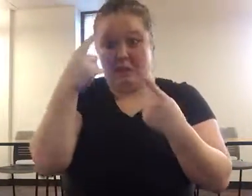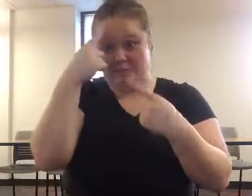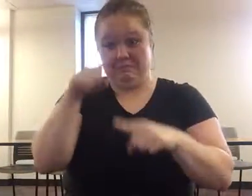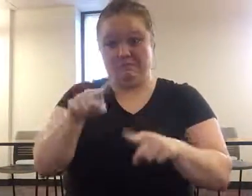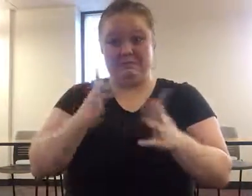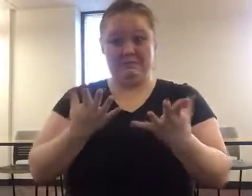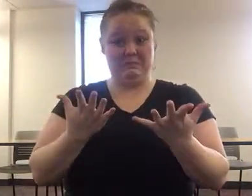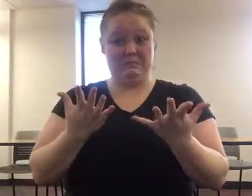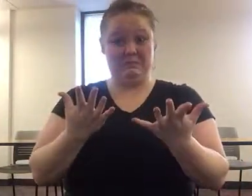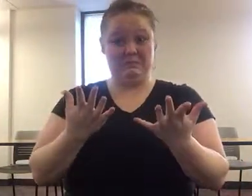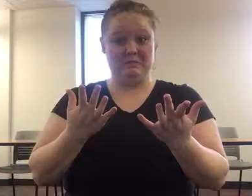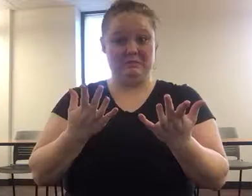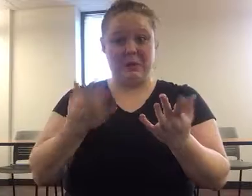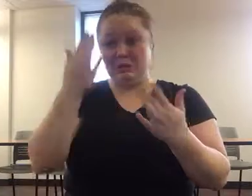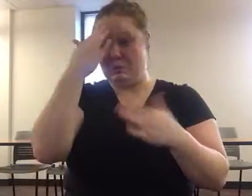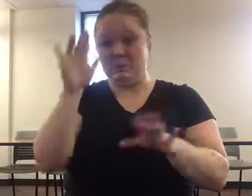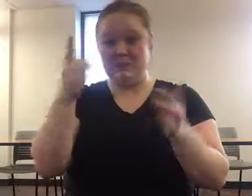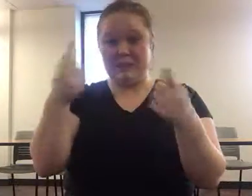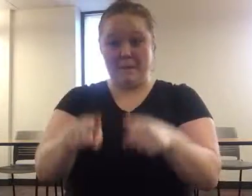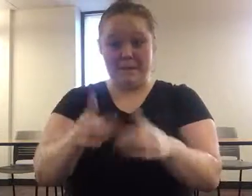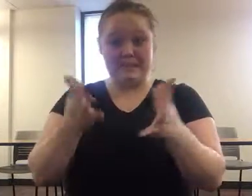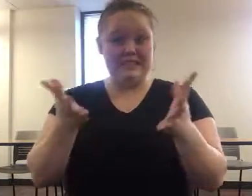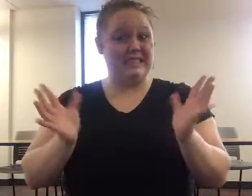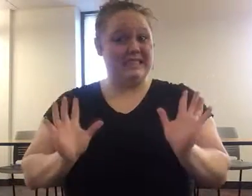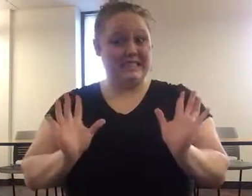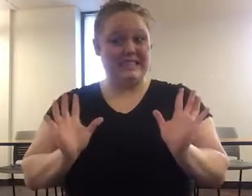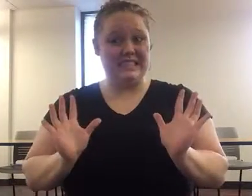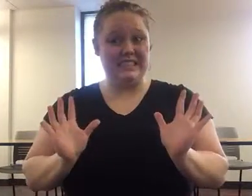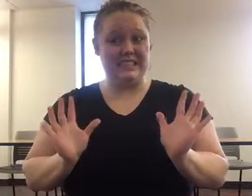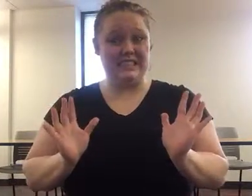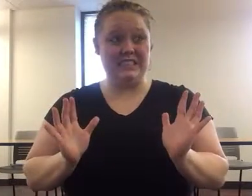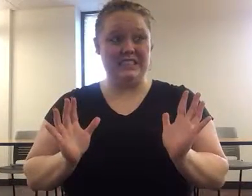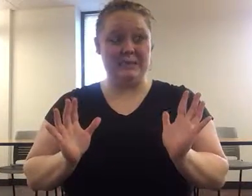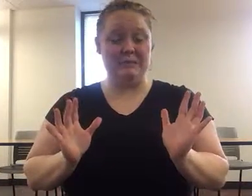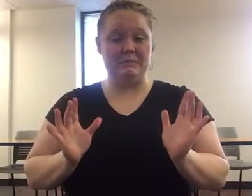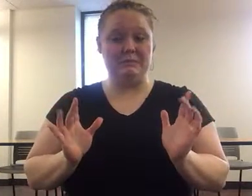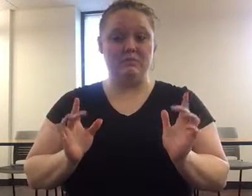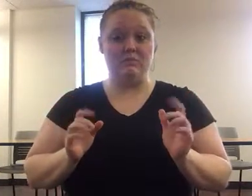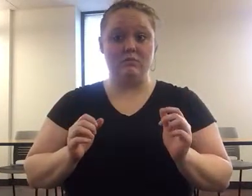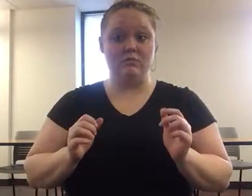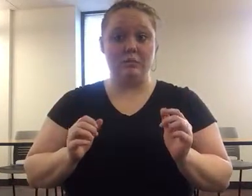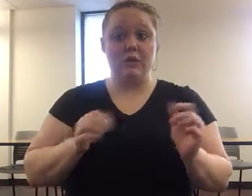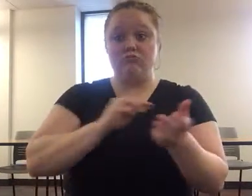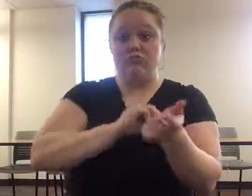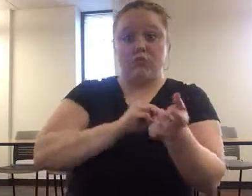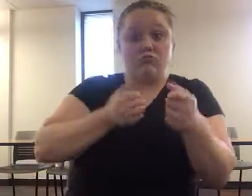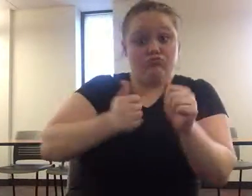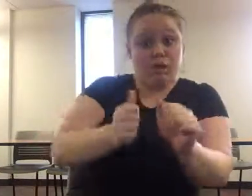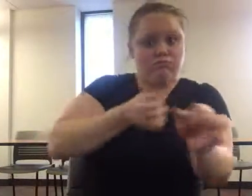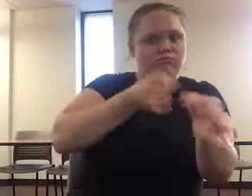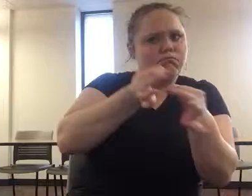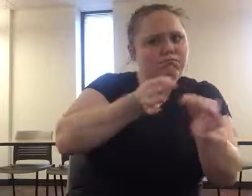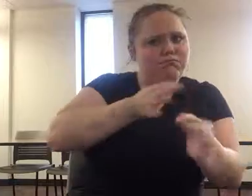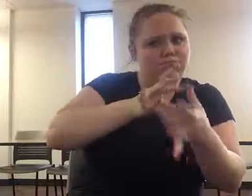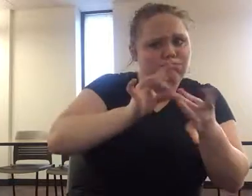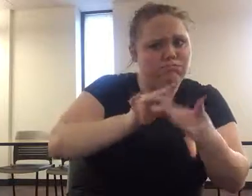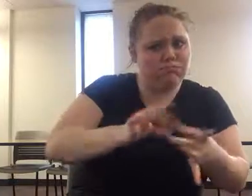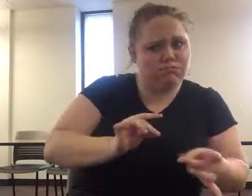and tell them what's going to happen, they're just not really sure. But things tend to be very, very positive,